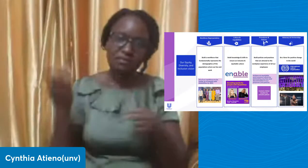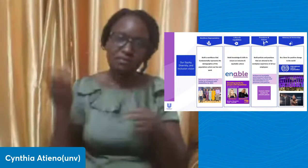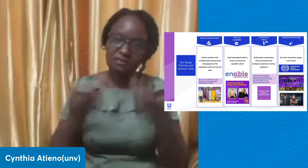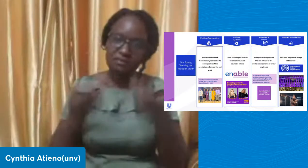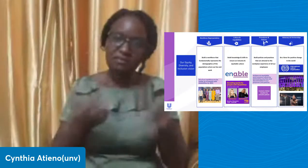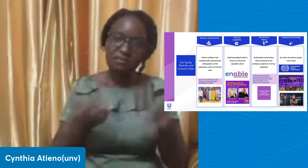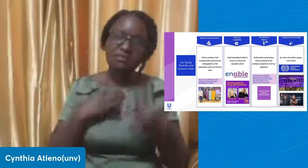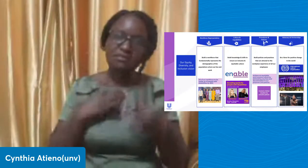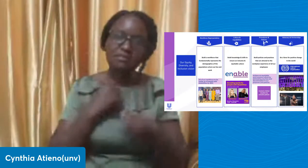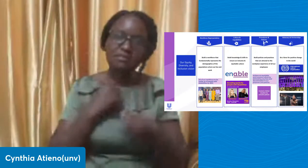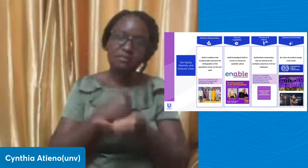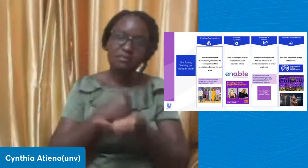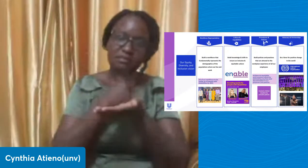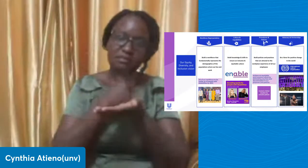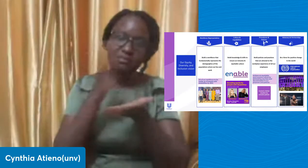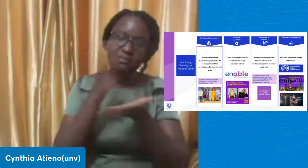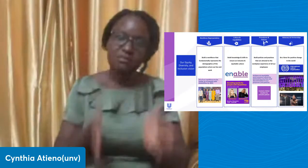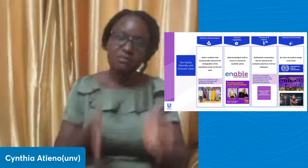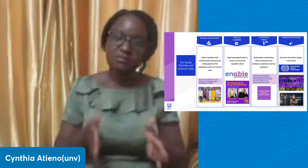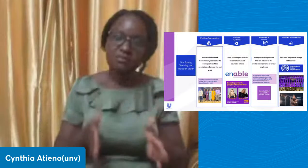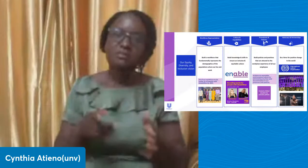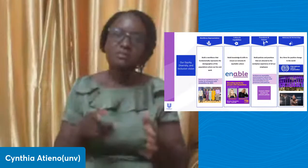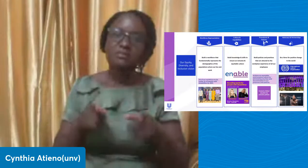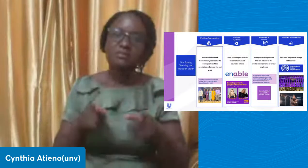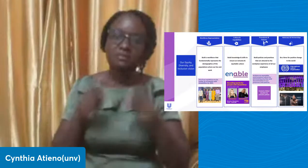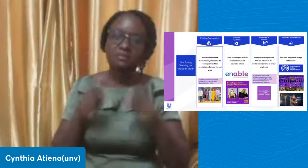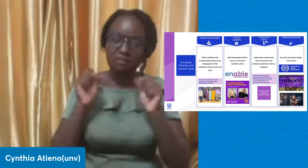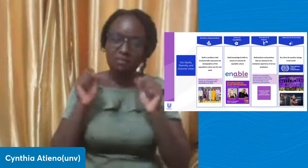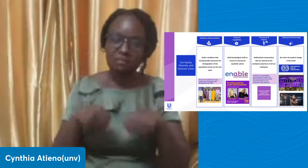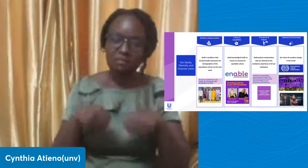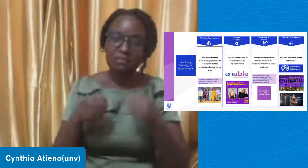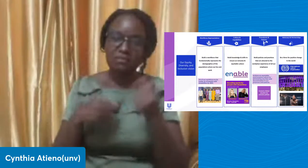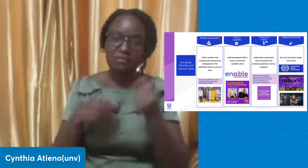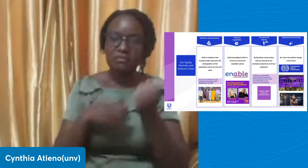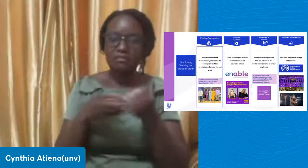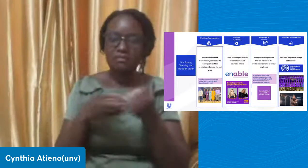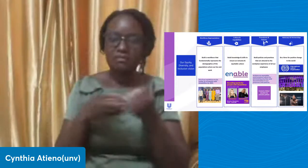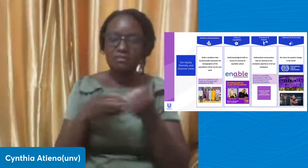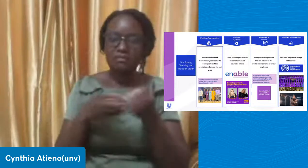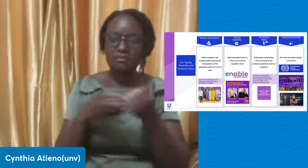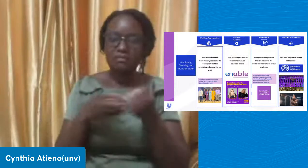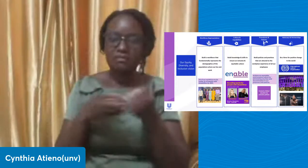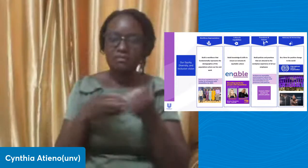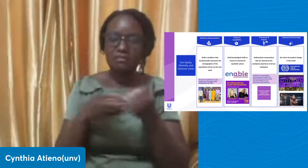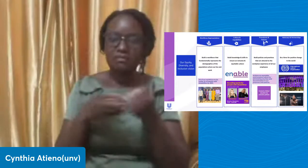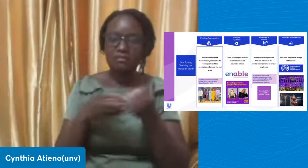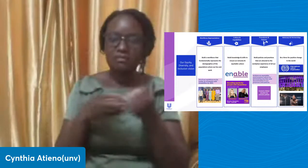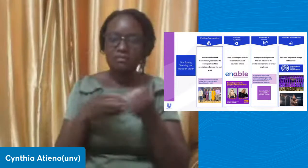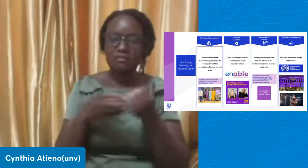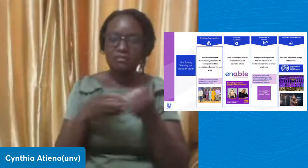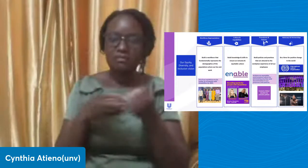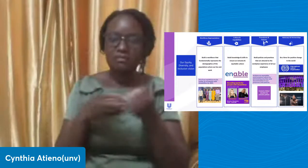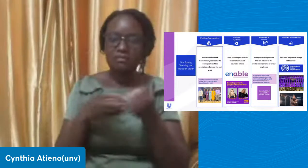by 2025. And then the final pillar is more aimed at big advocacy and partnerships. So